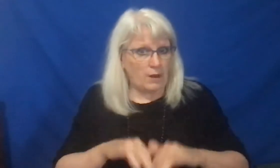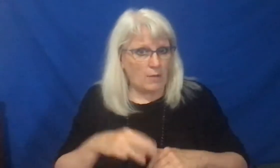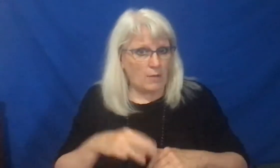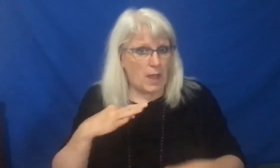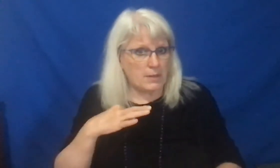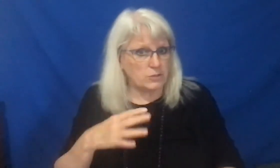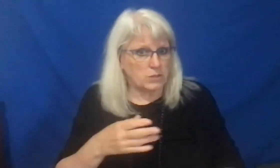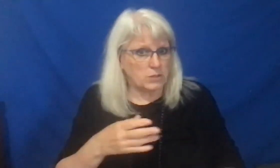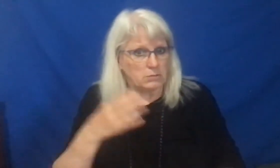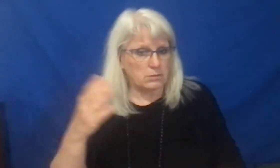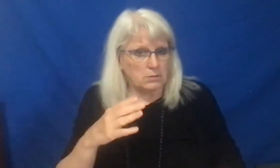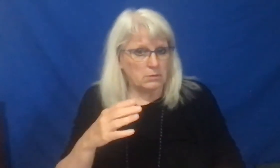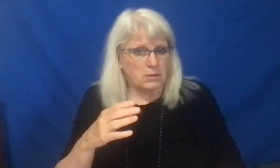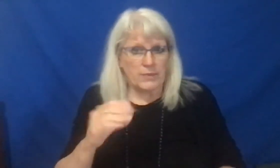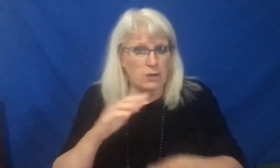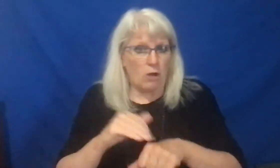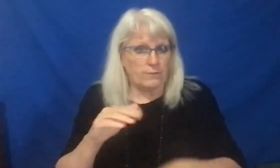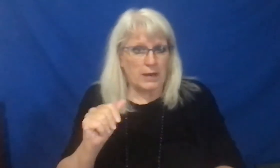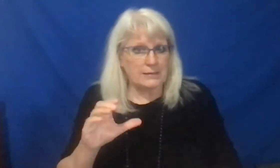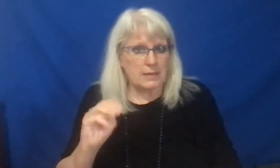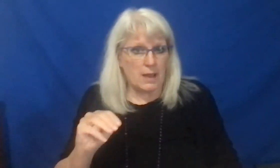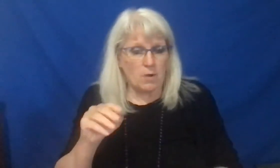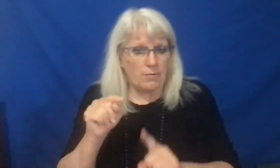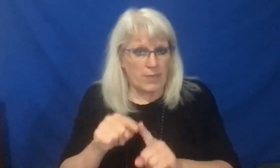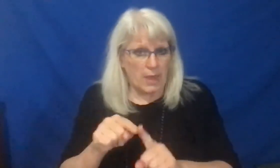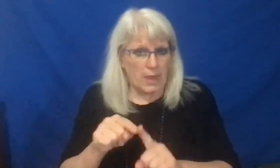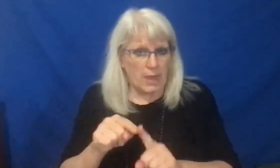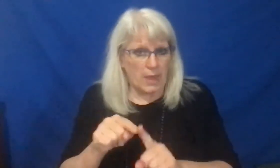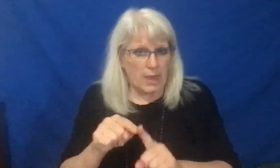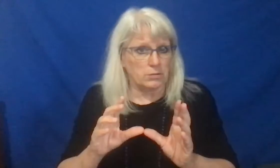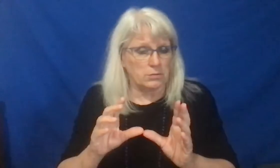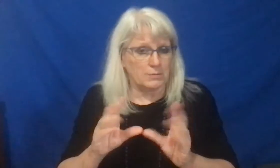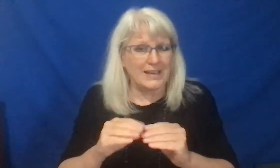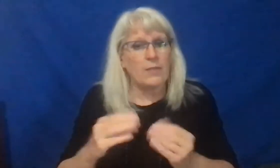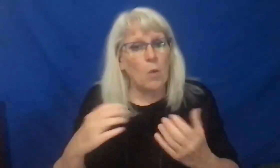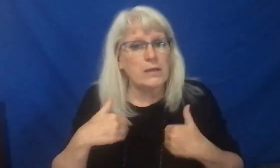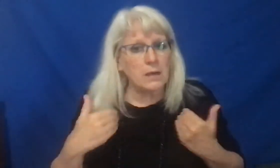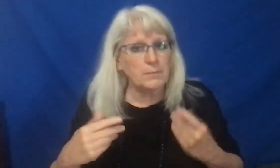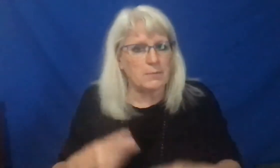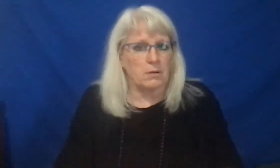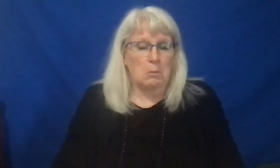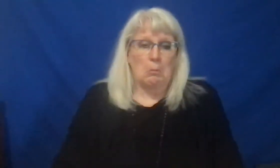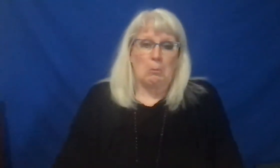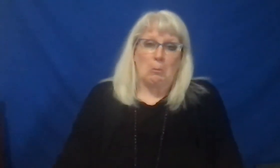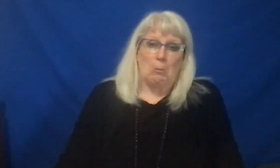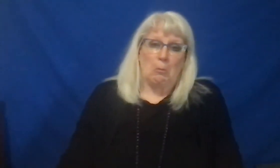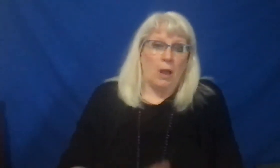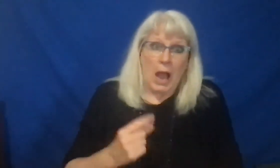a call for an ACM, specifically regarding young people literature. And I got sober young. That's really my